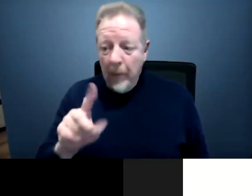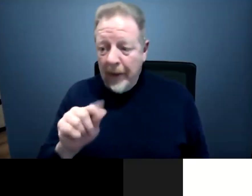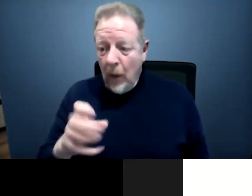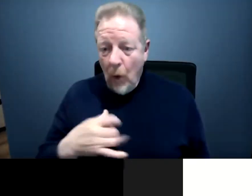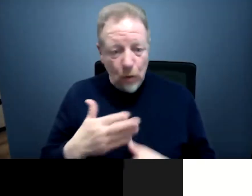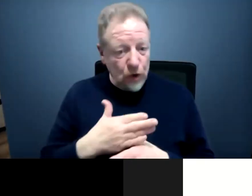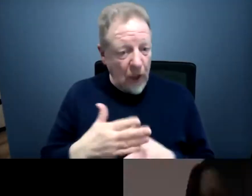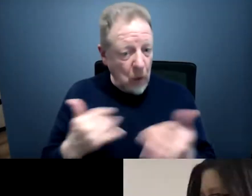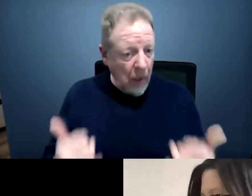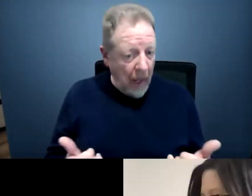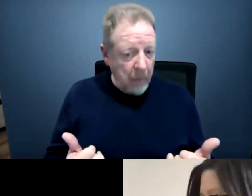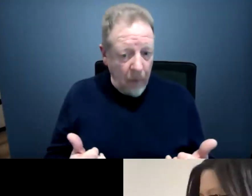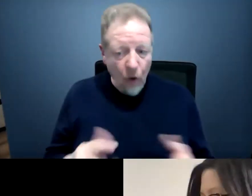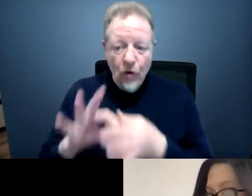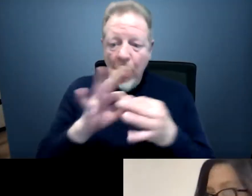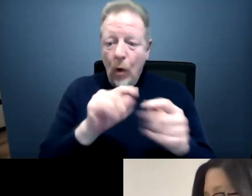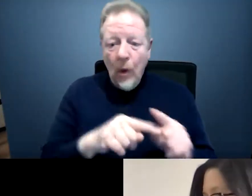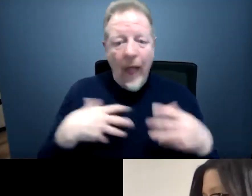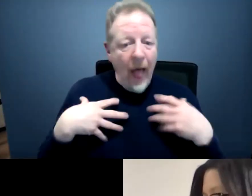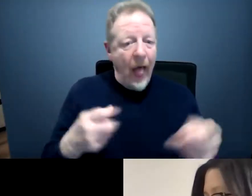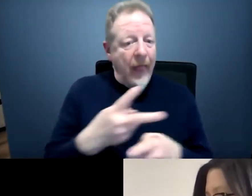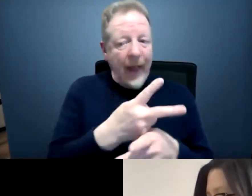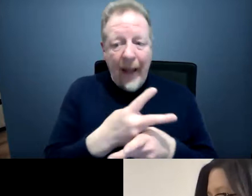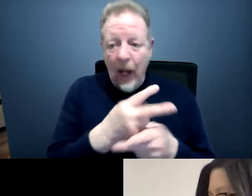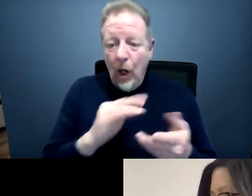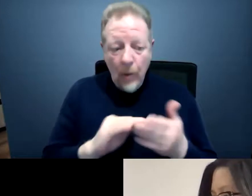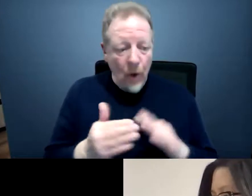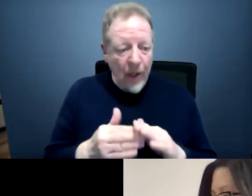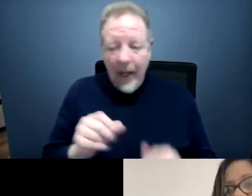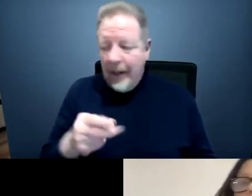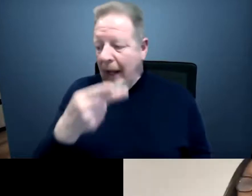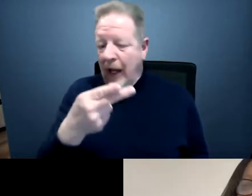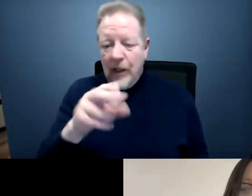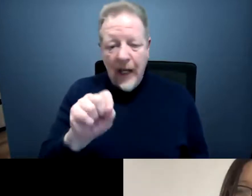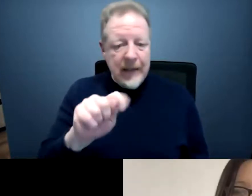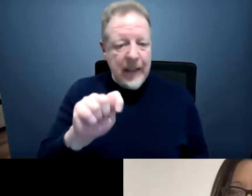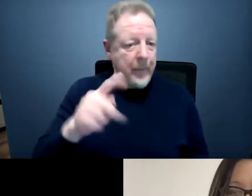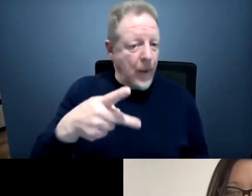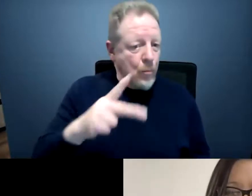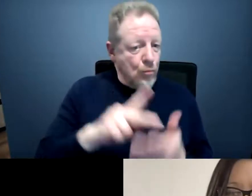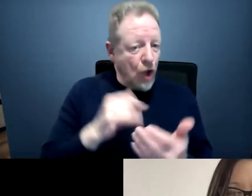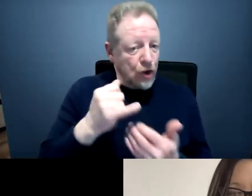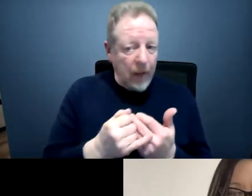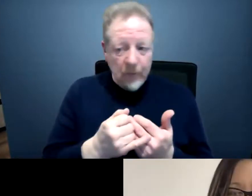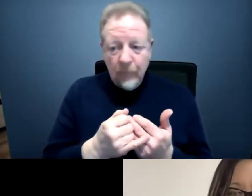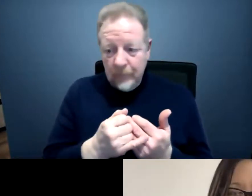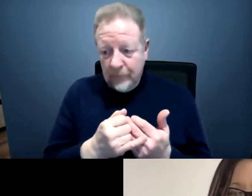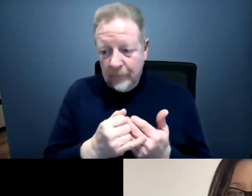today related to the healthcare committee and the HSTP project. And here's